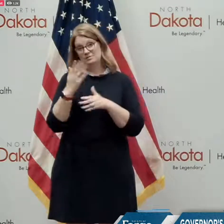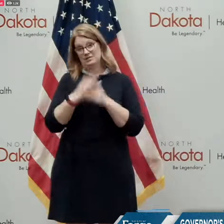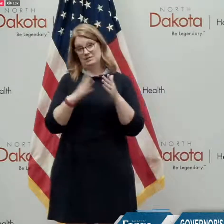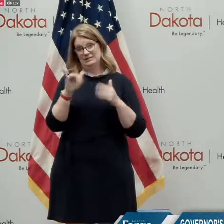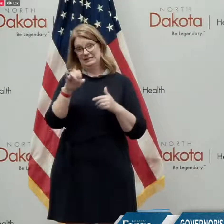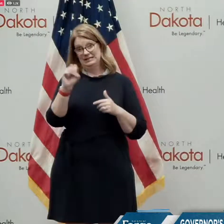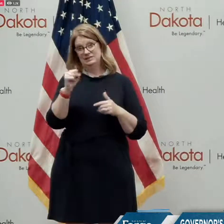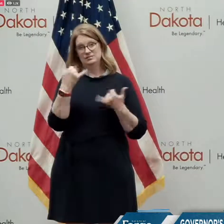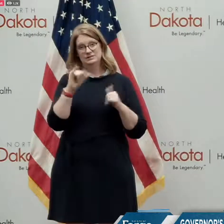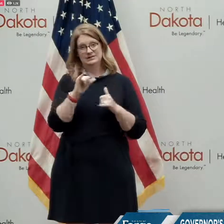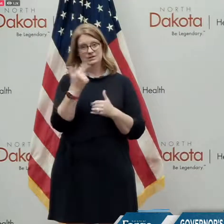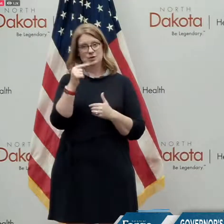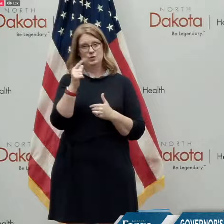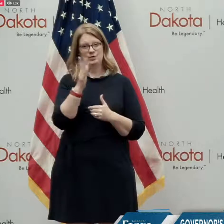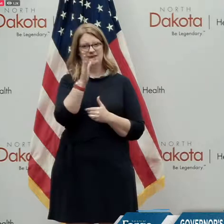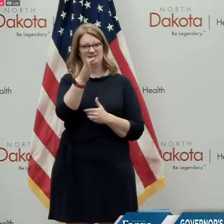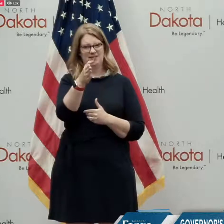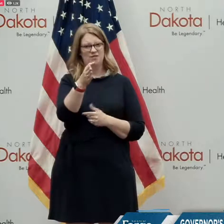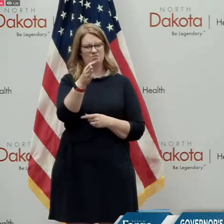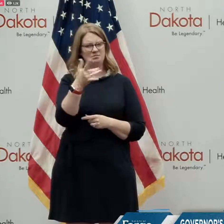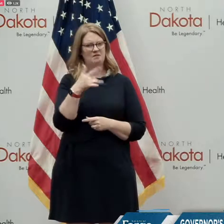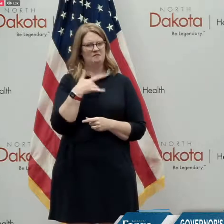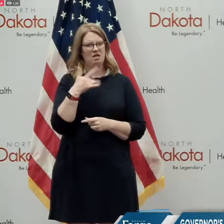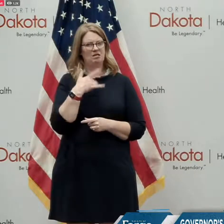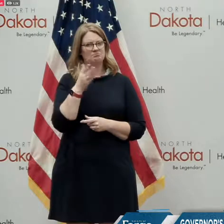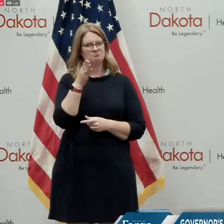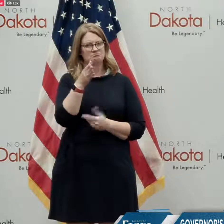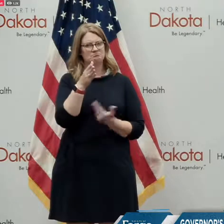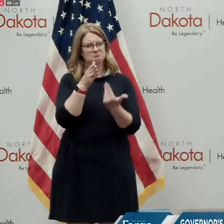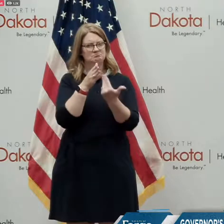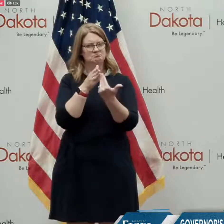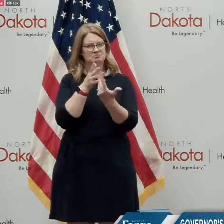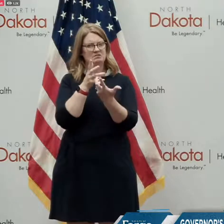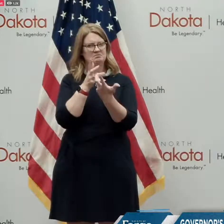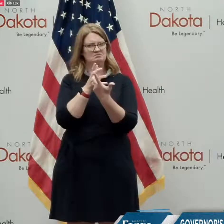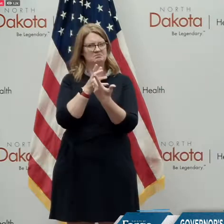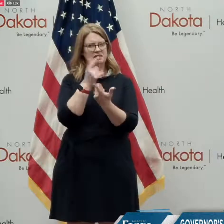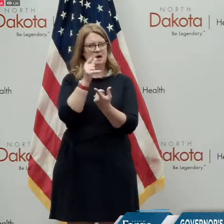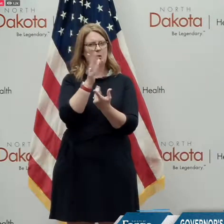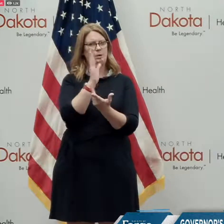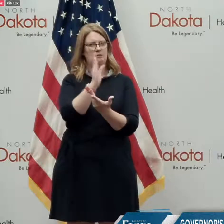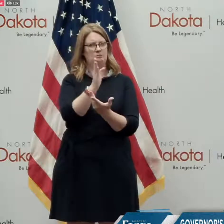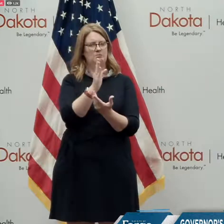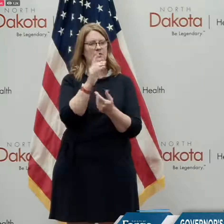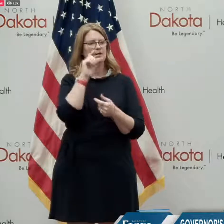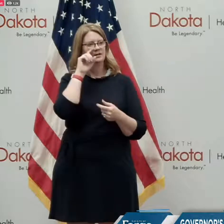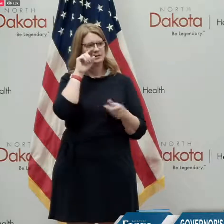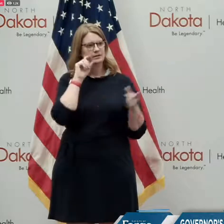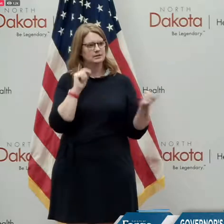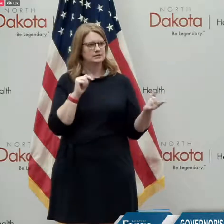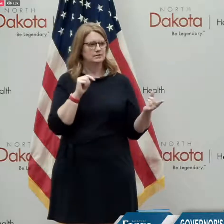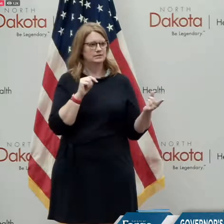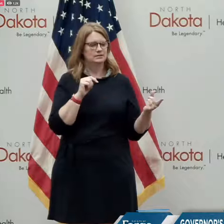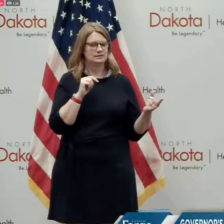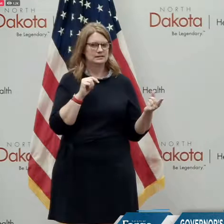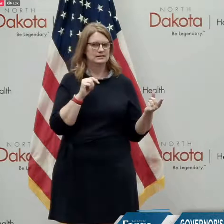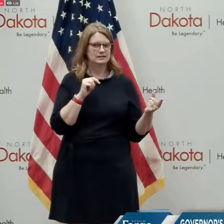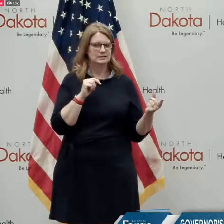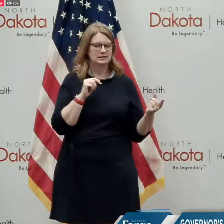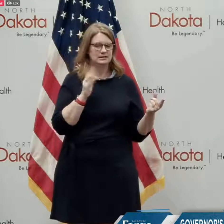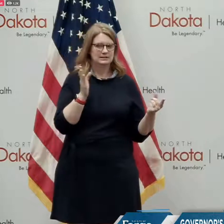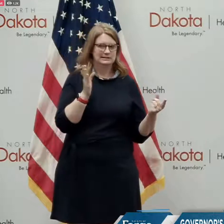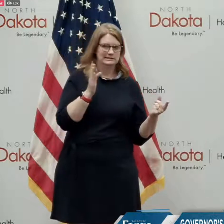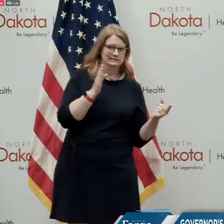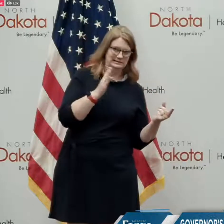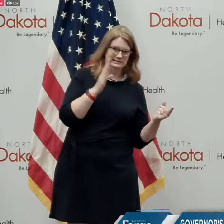still in the green level because we think we're in the right spot. But as you've sort of with the shading, we've got the dial more